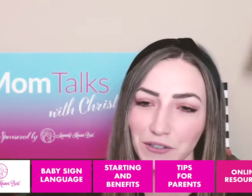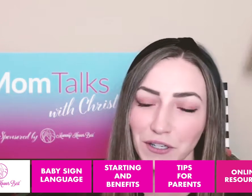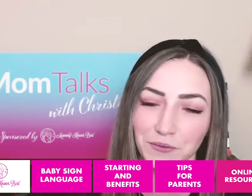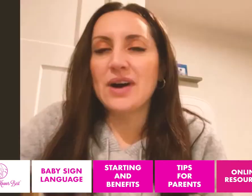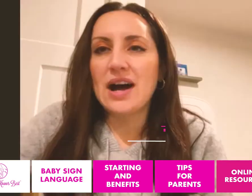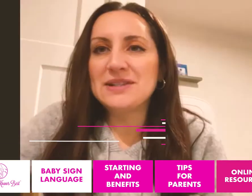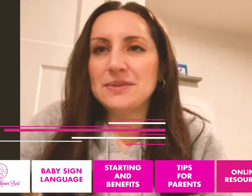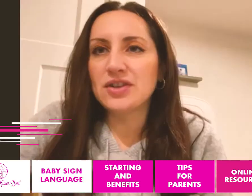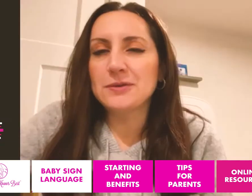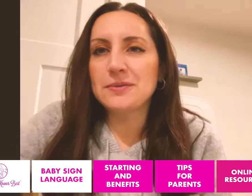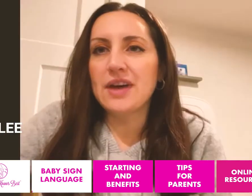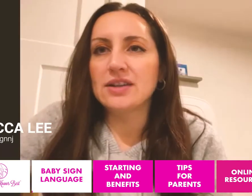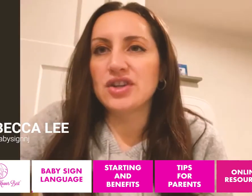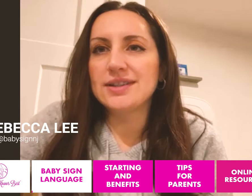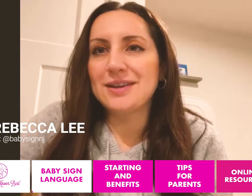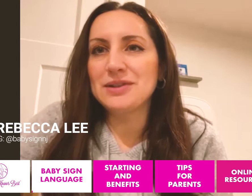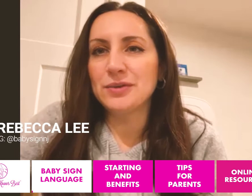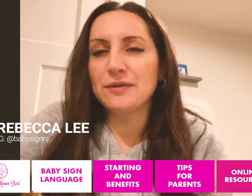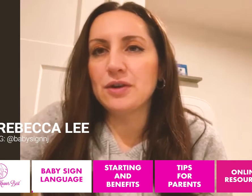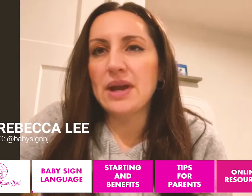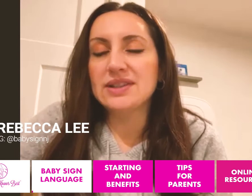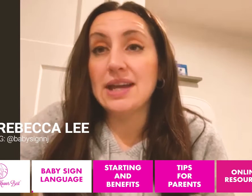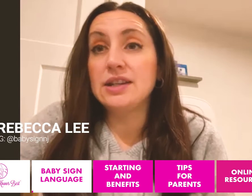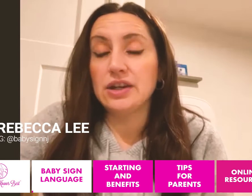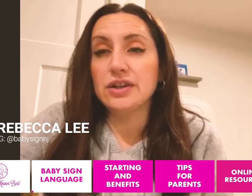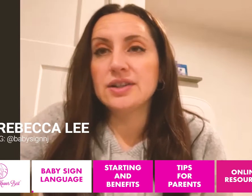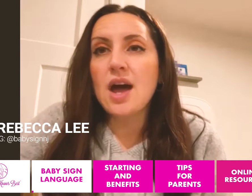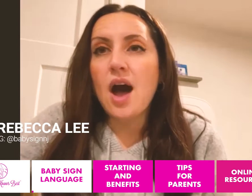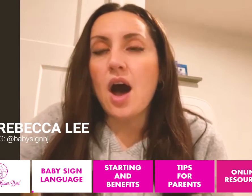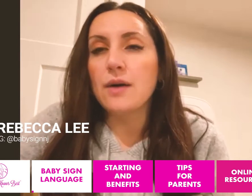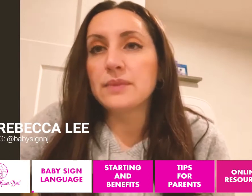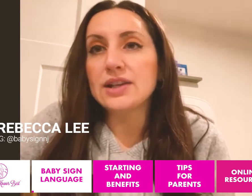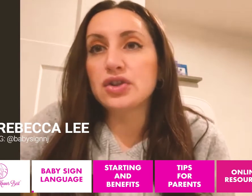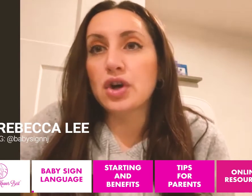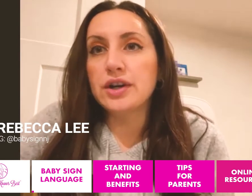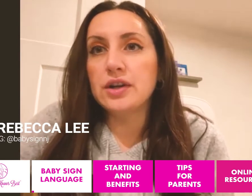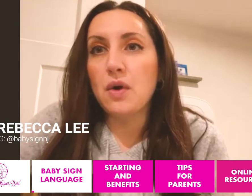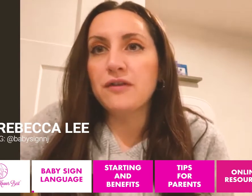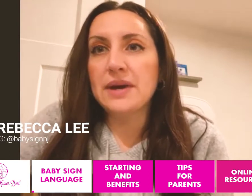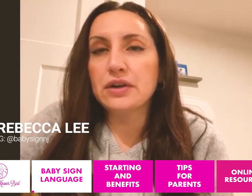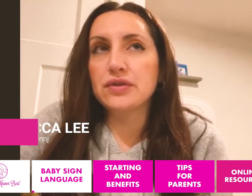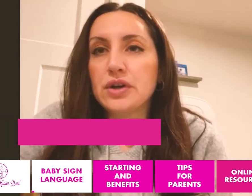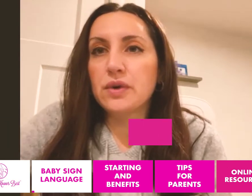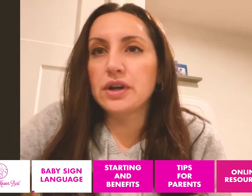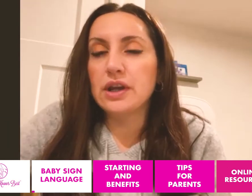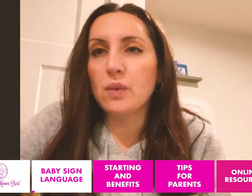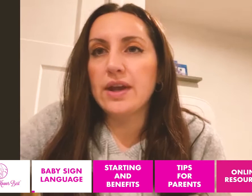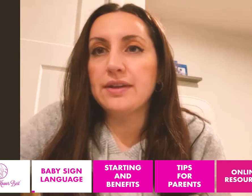do. I'm a speech language pathologist. I've been doing it for about 10 years. I started off my career working with